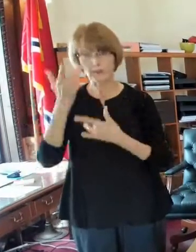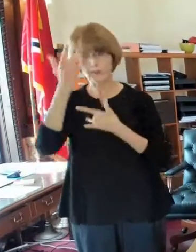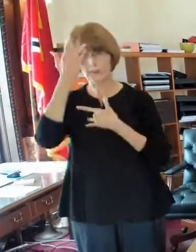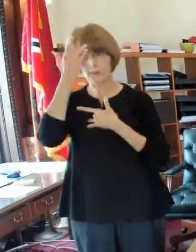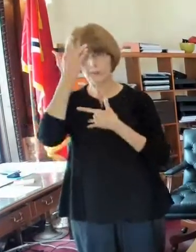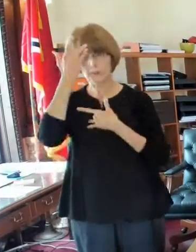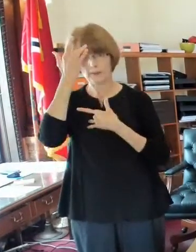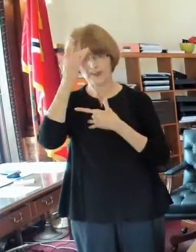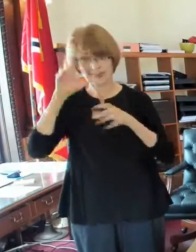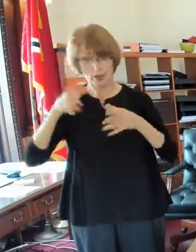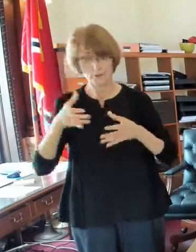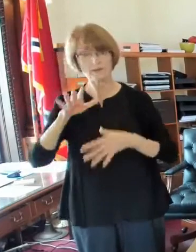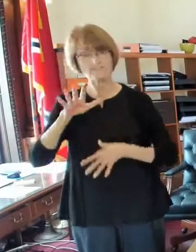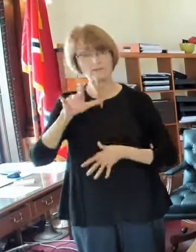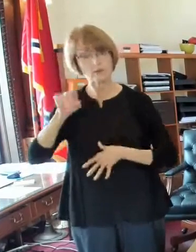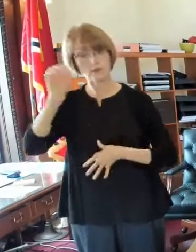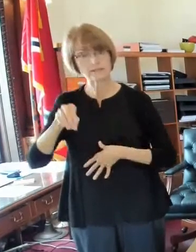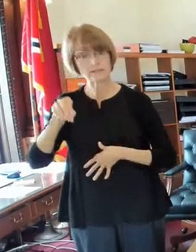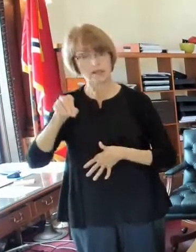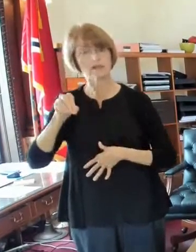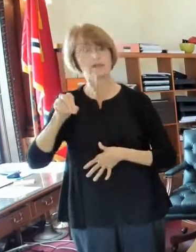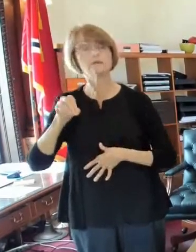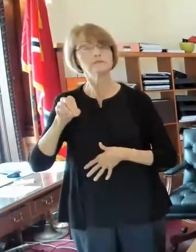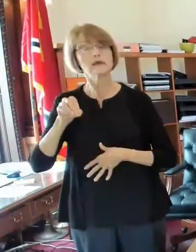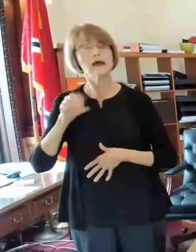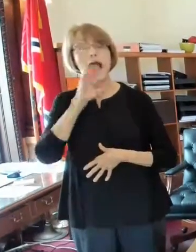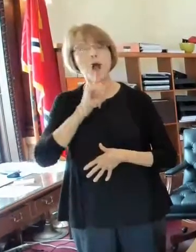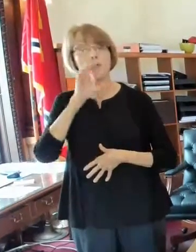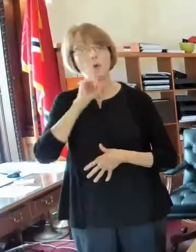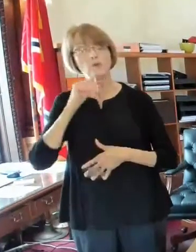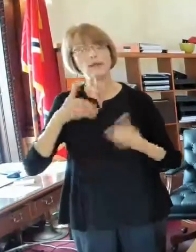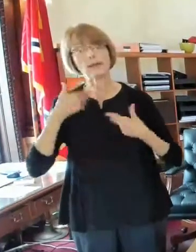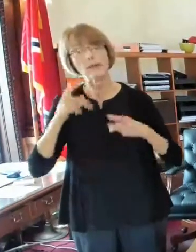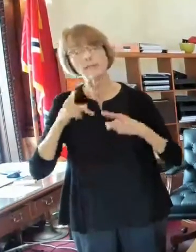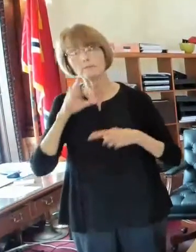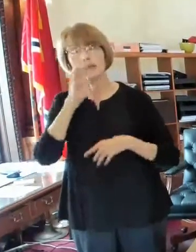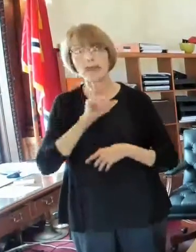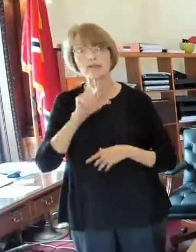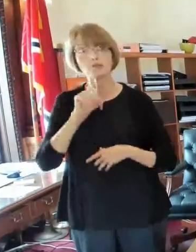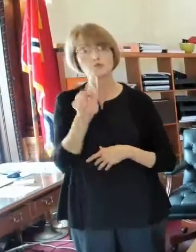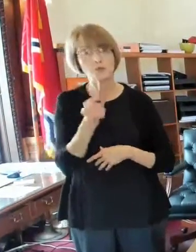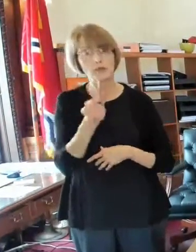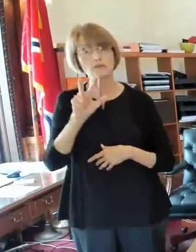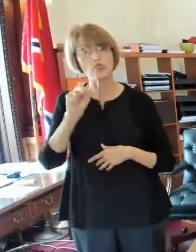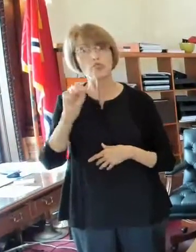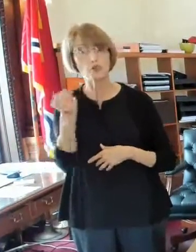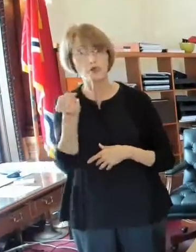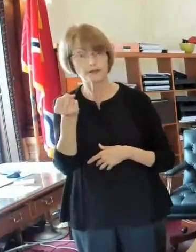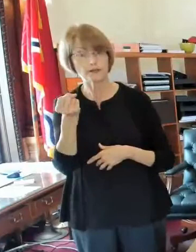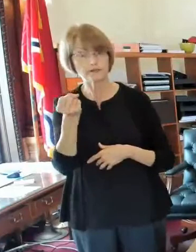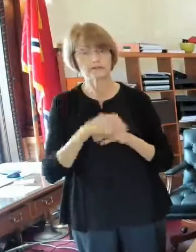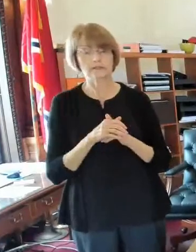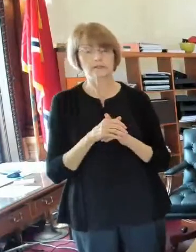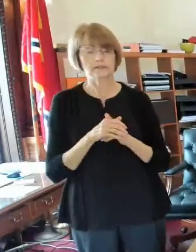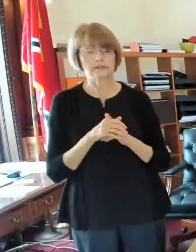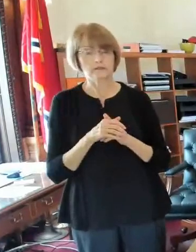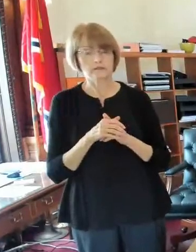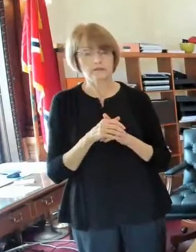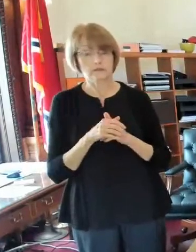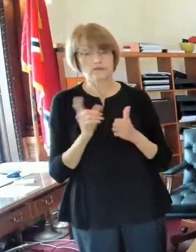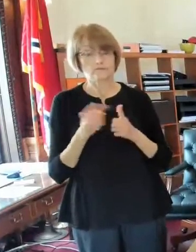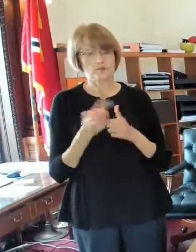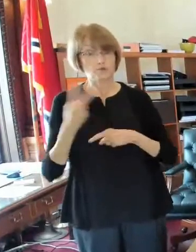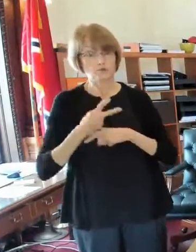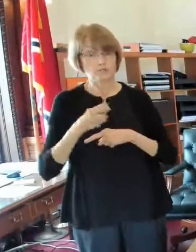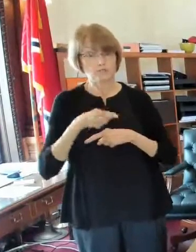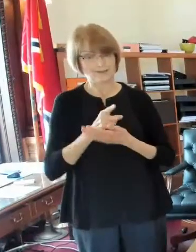51% of the new cases were young people in their 20s and 30s. That, as we look at the first 2 days of this week, we don't